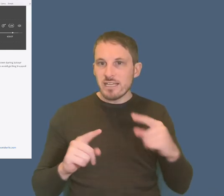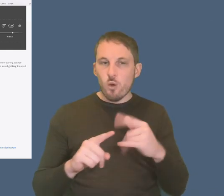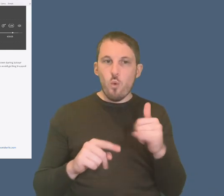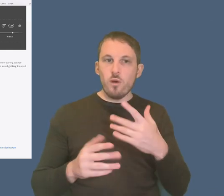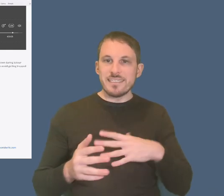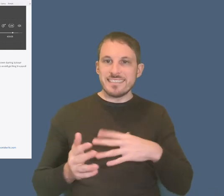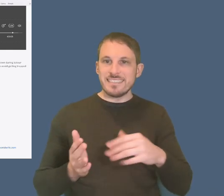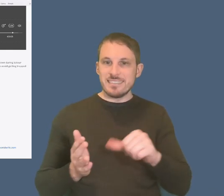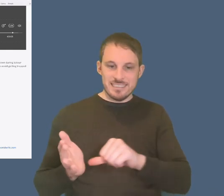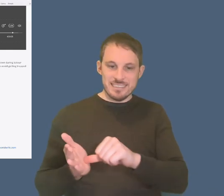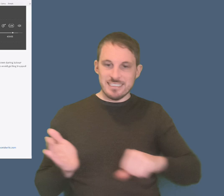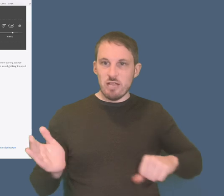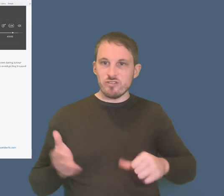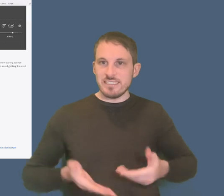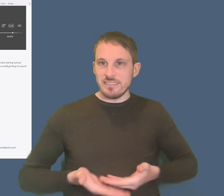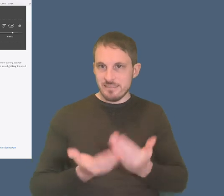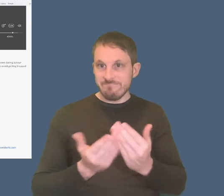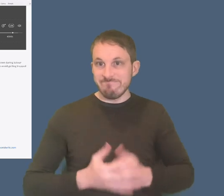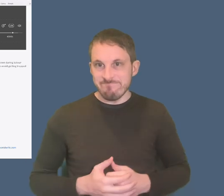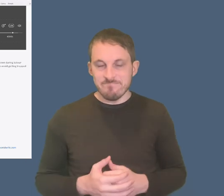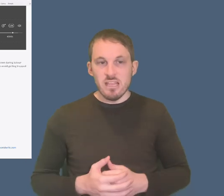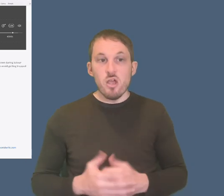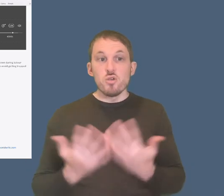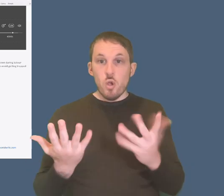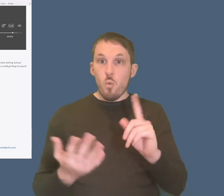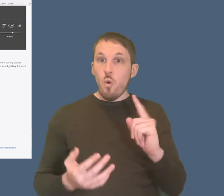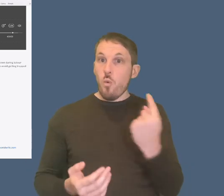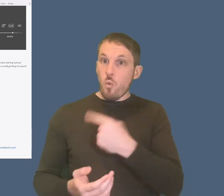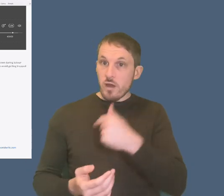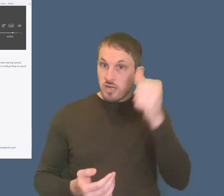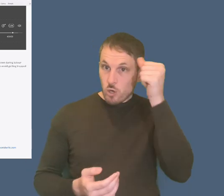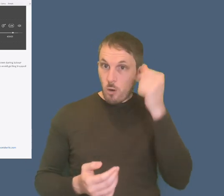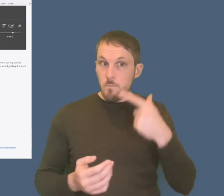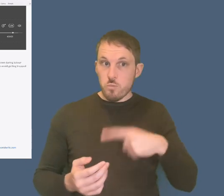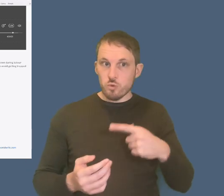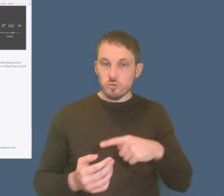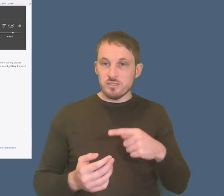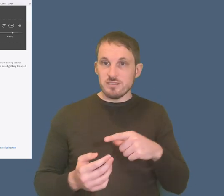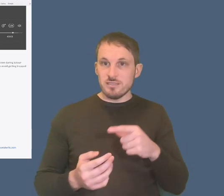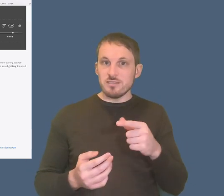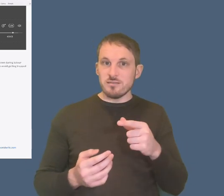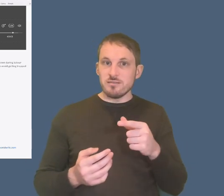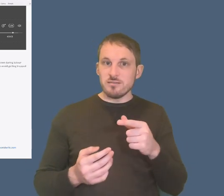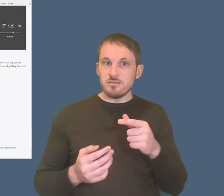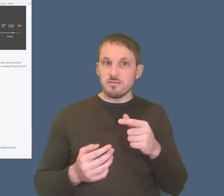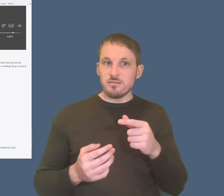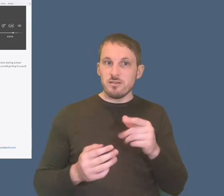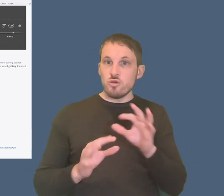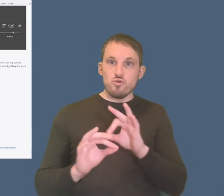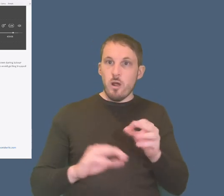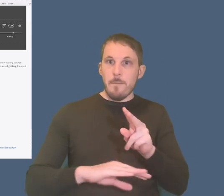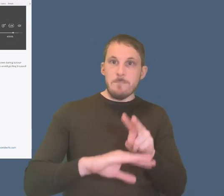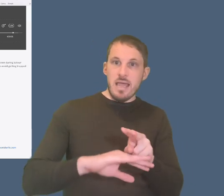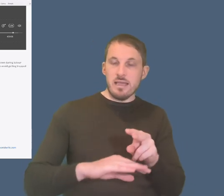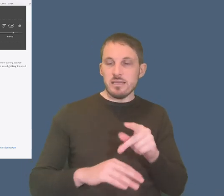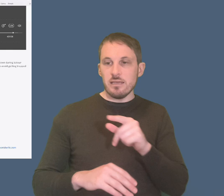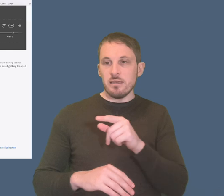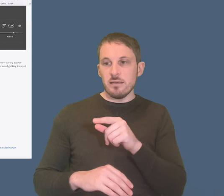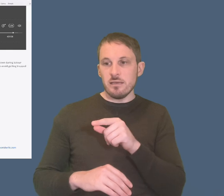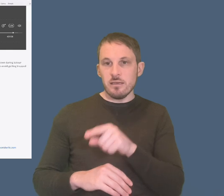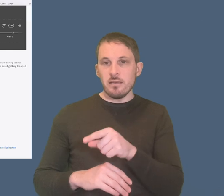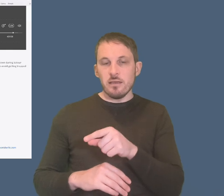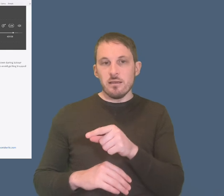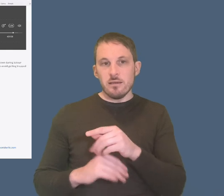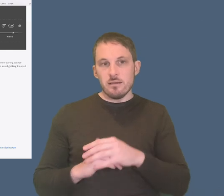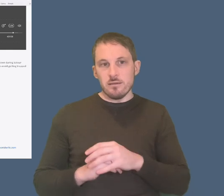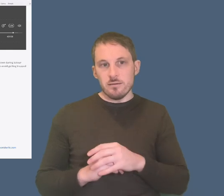cesarean section. What we do know is that because this makes birth a lot more efficient, sometimes it can increase